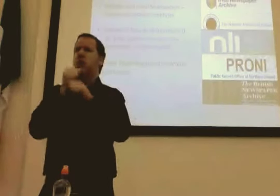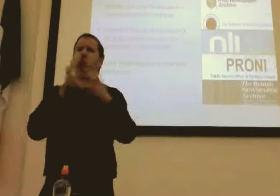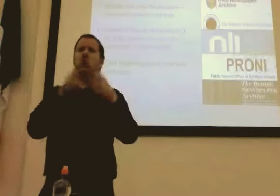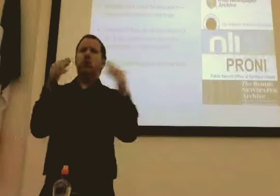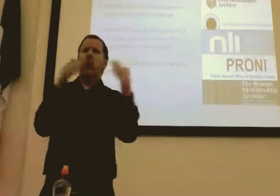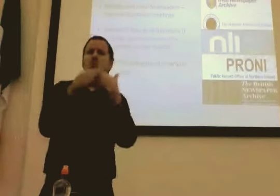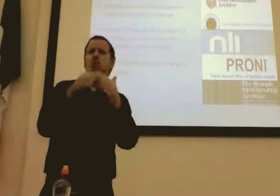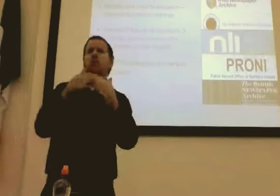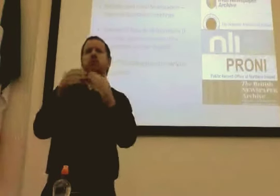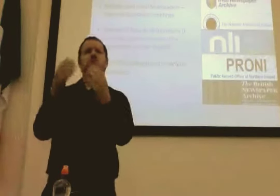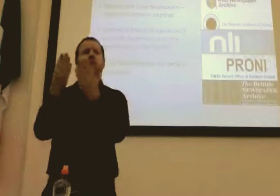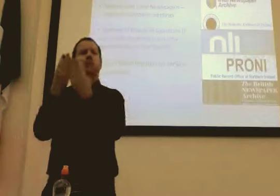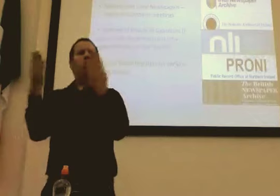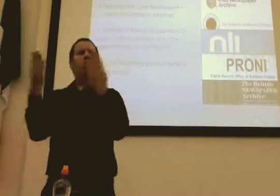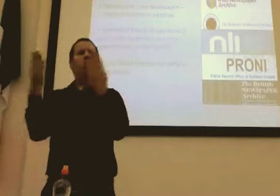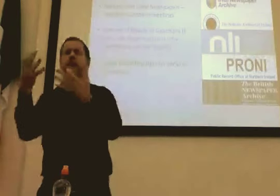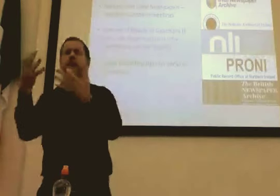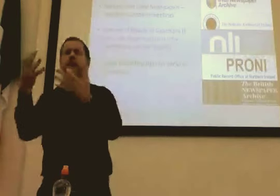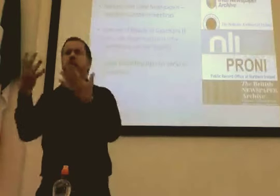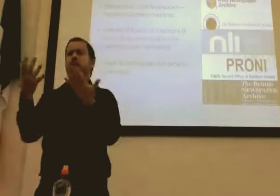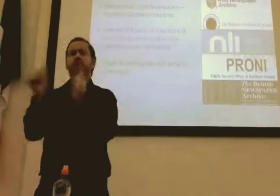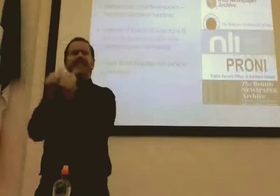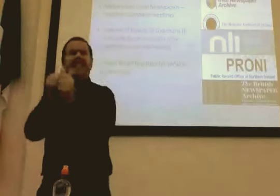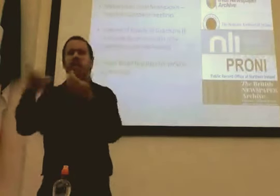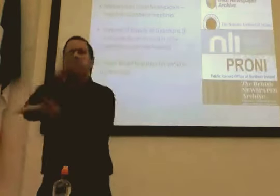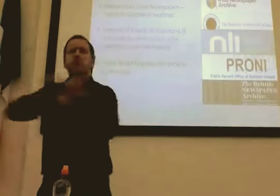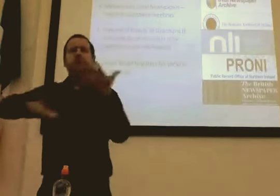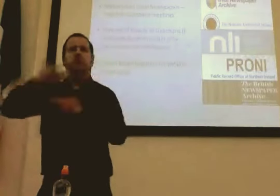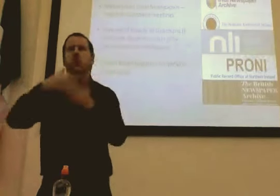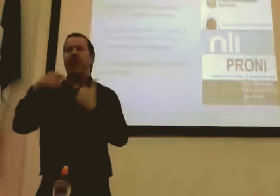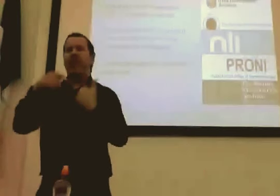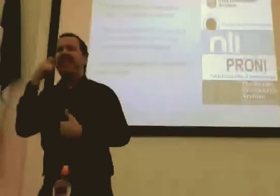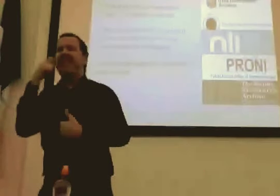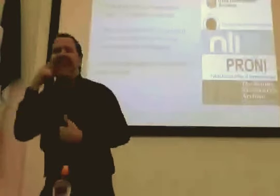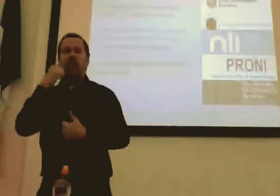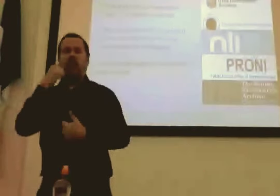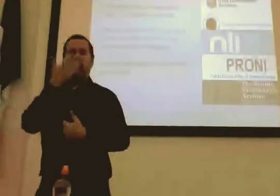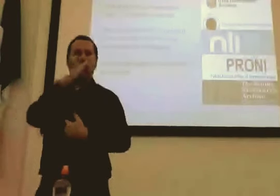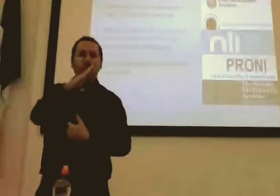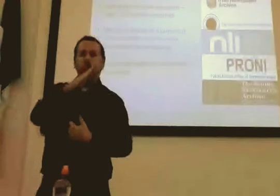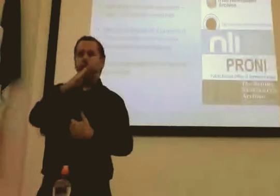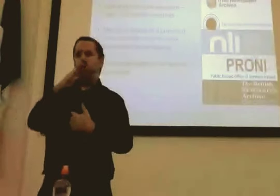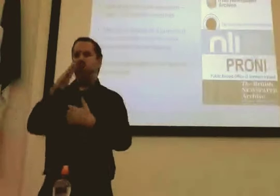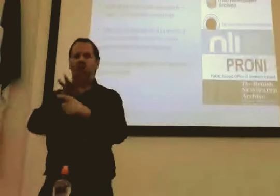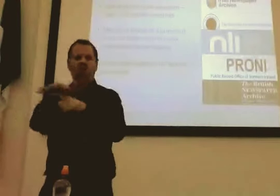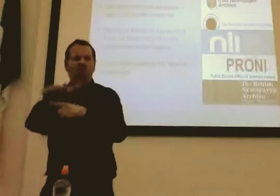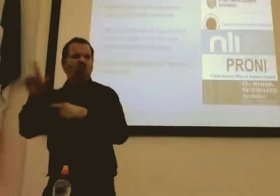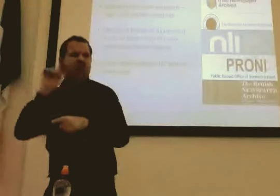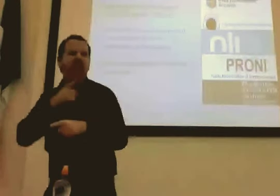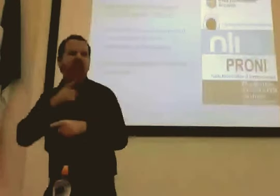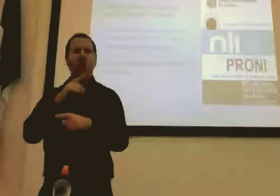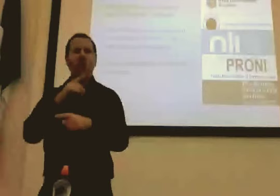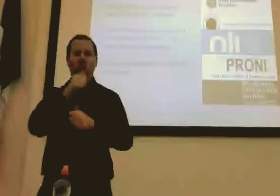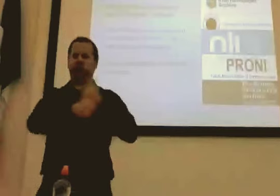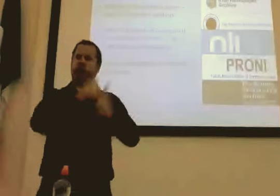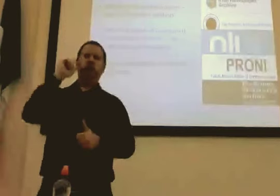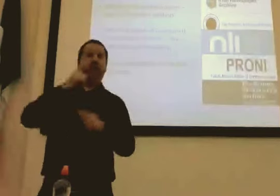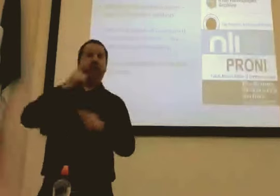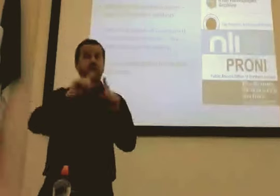rich source of information about workhouses, board of guardians, different meetings, what was said, documented,